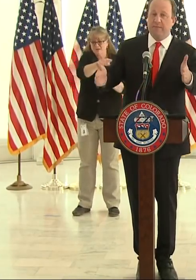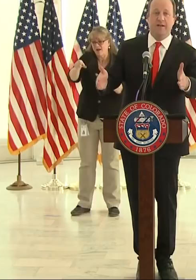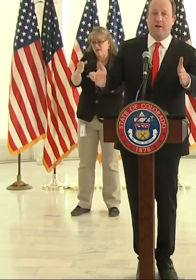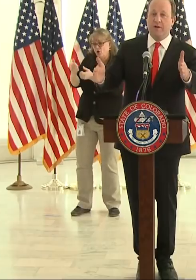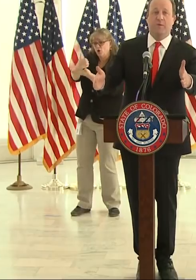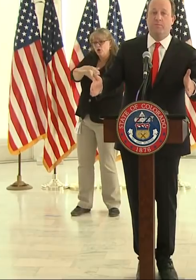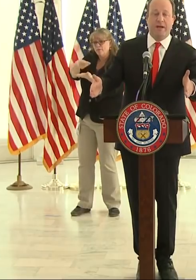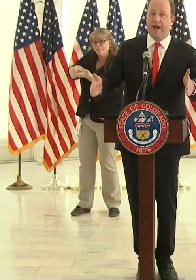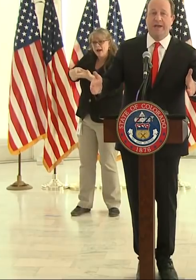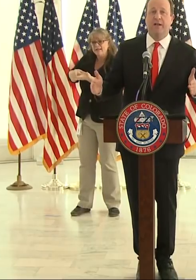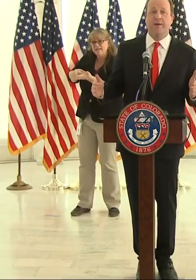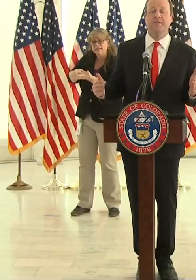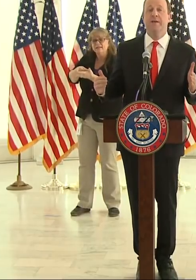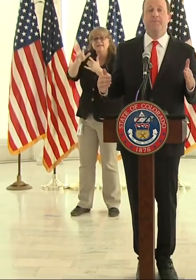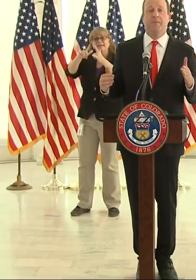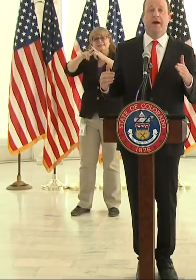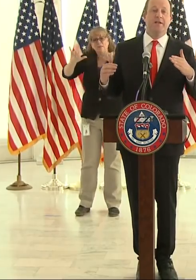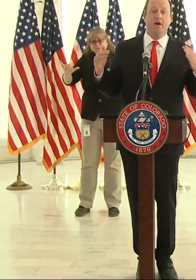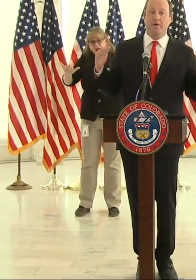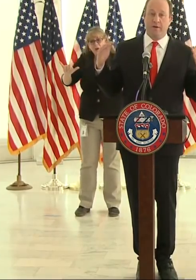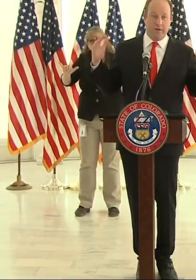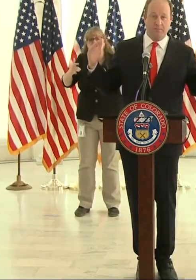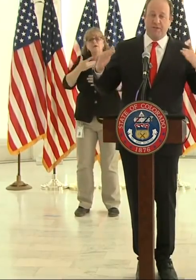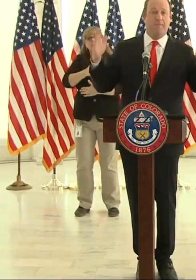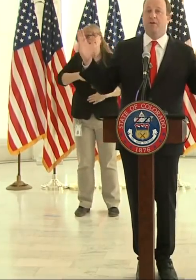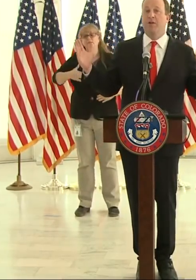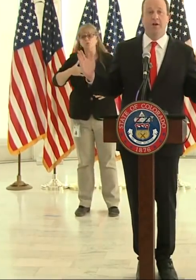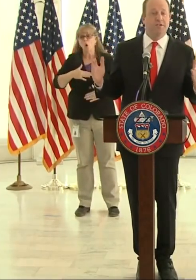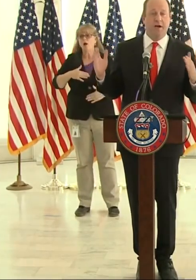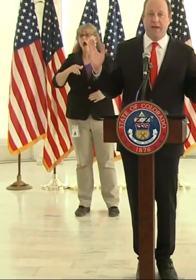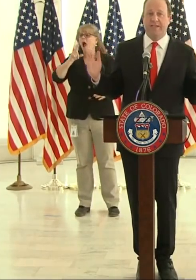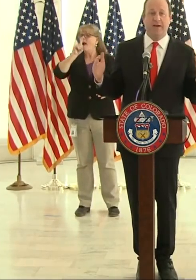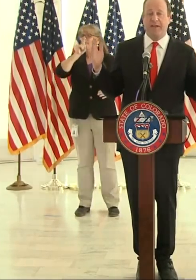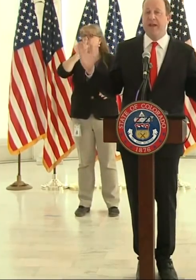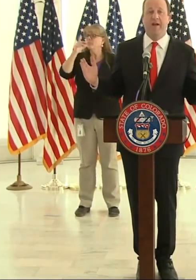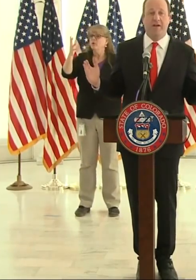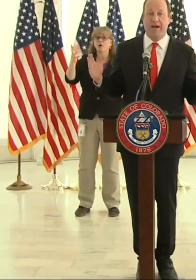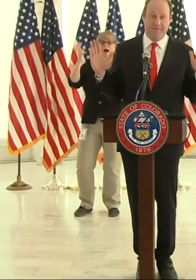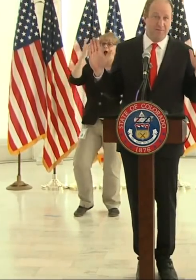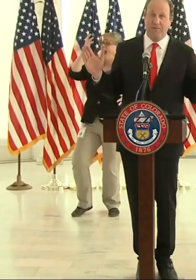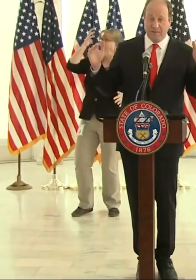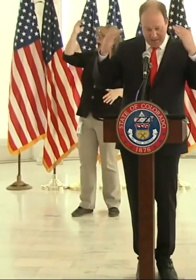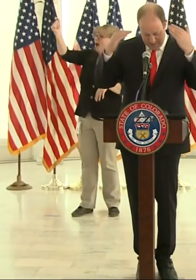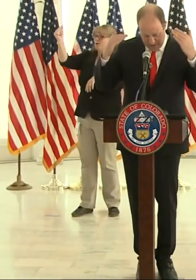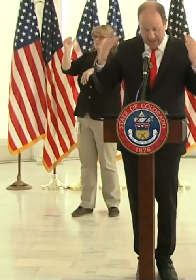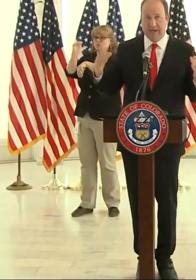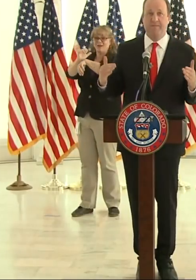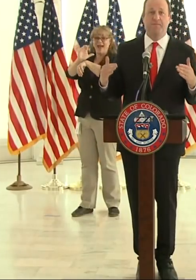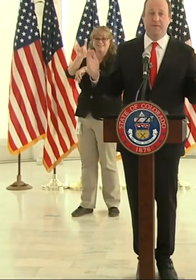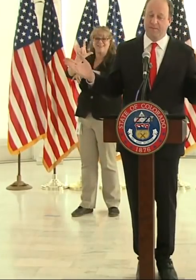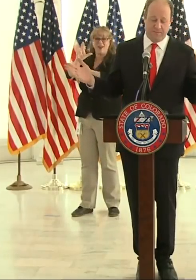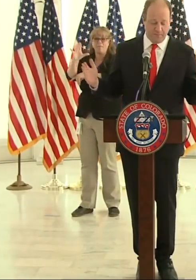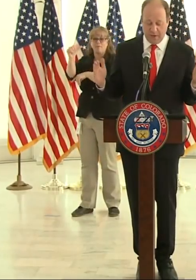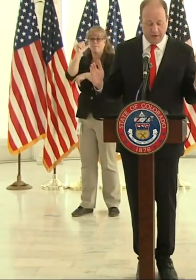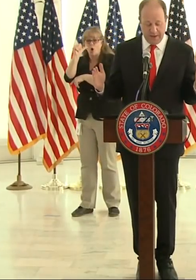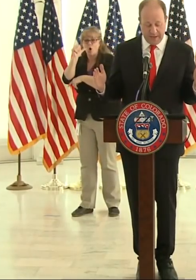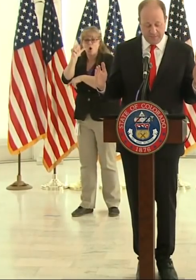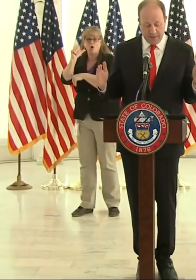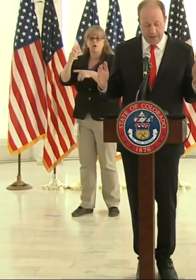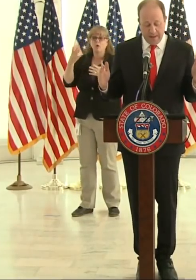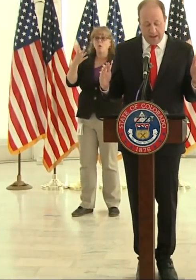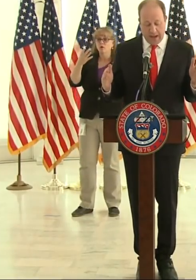life. Doesn't mean you're going to big nightclubs, but you shop for clothes, all that stuff, get a haircut. I need it. We